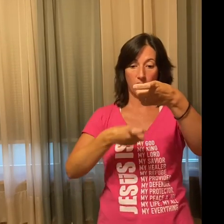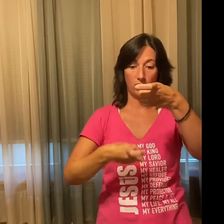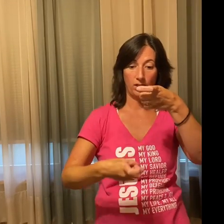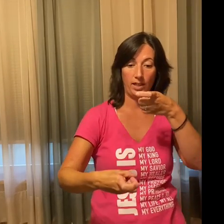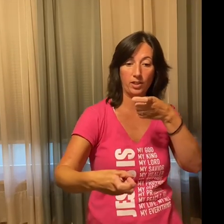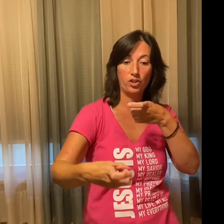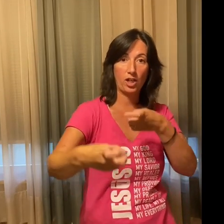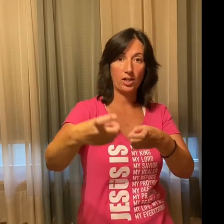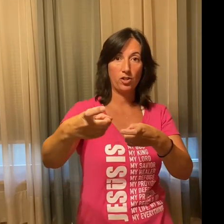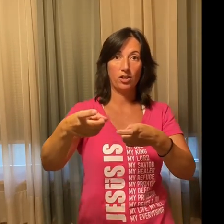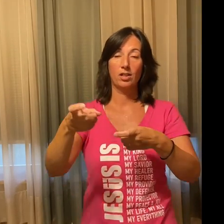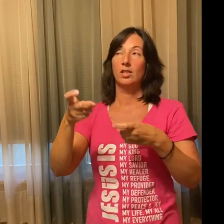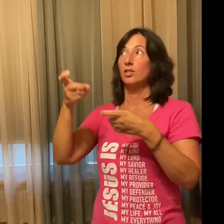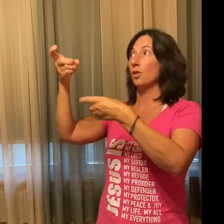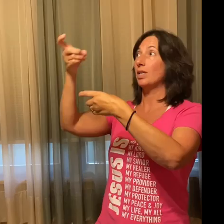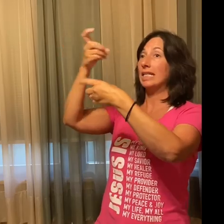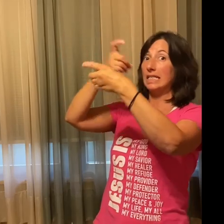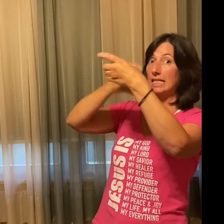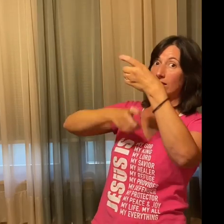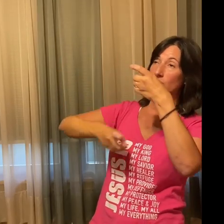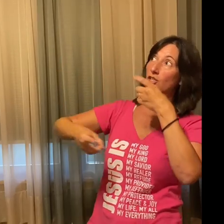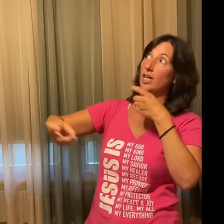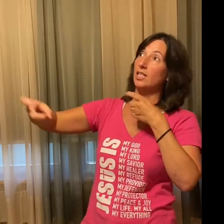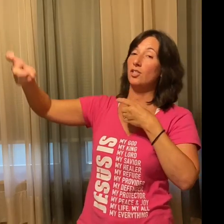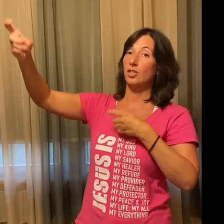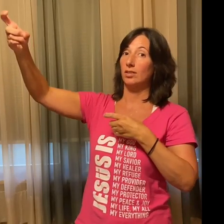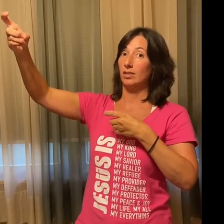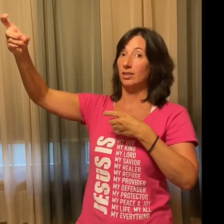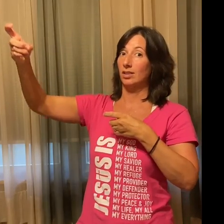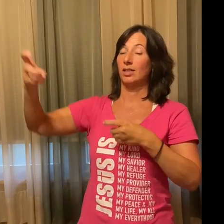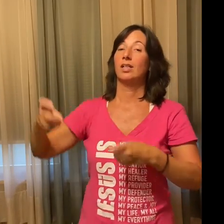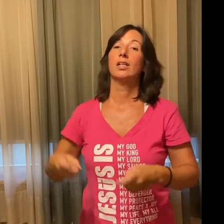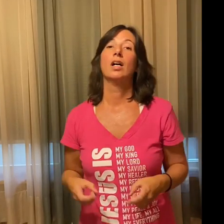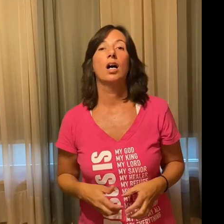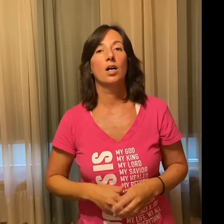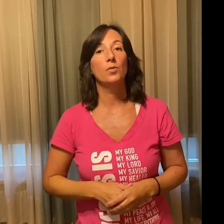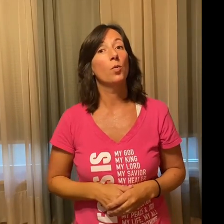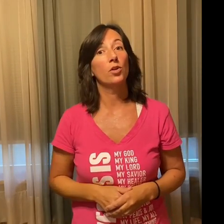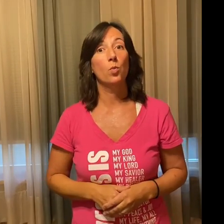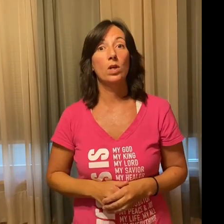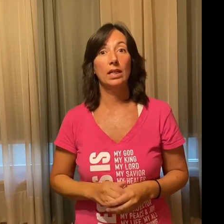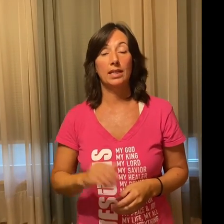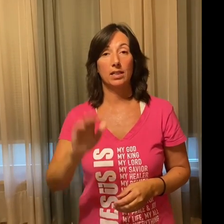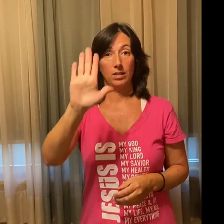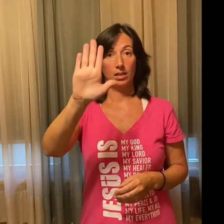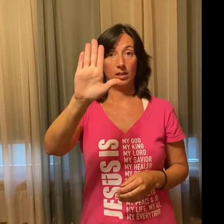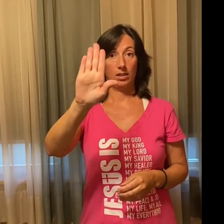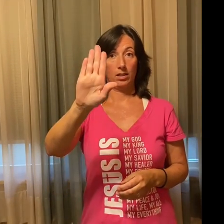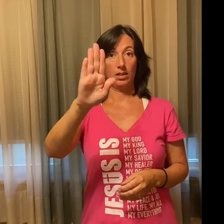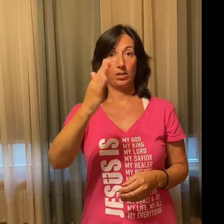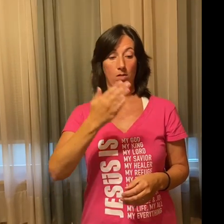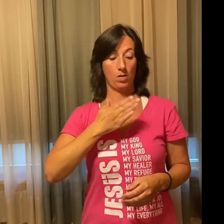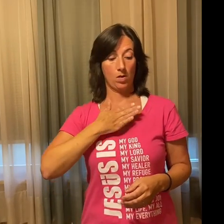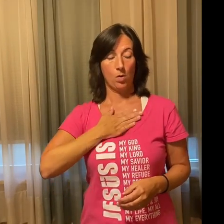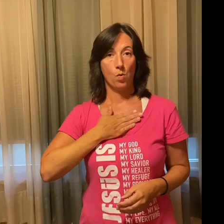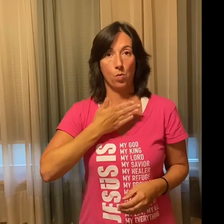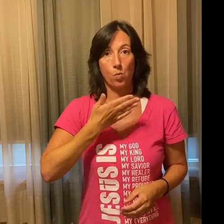like exchange. So he exchanged the word willing,